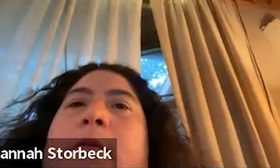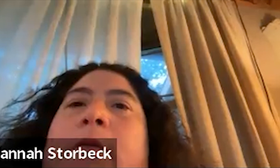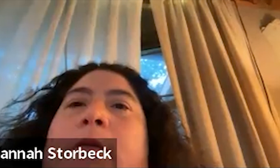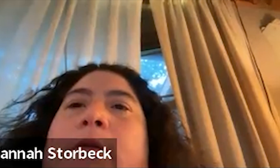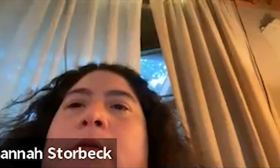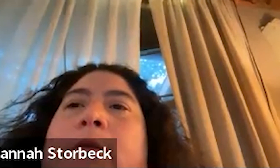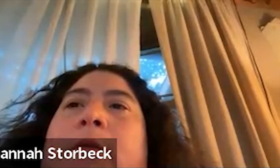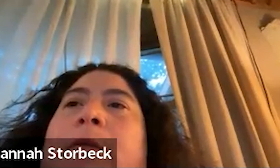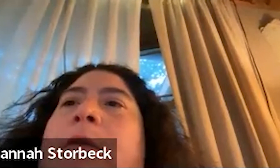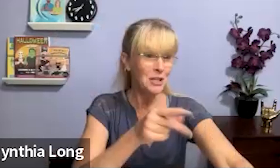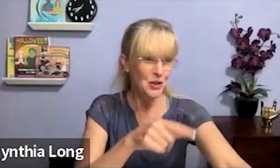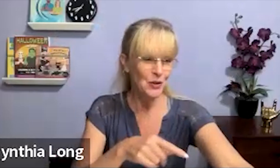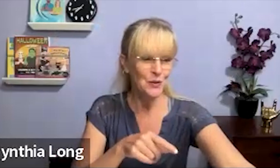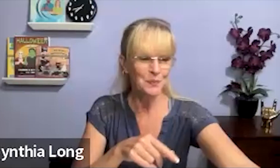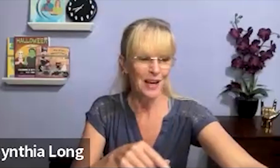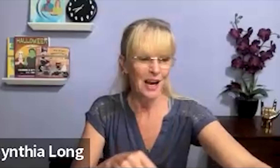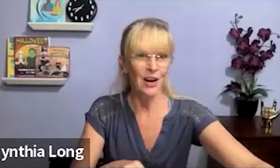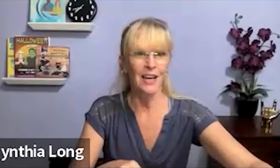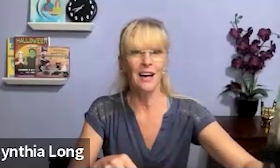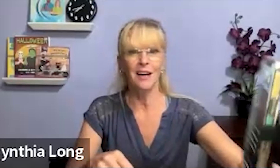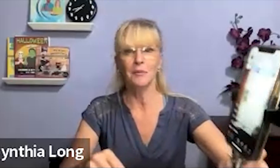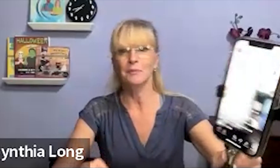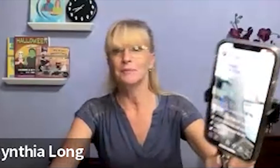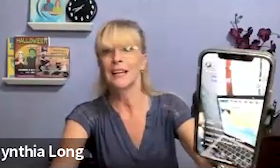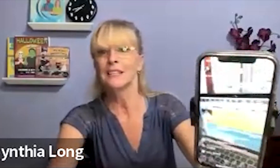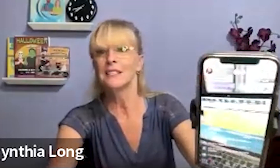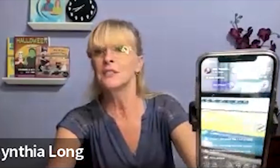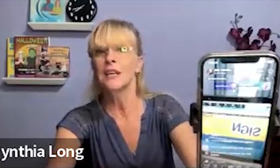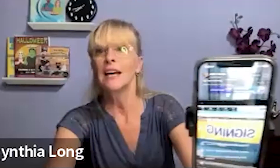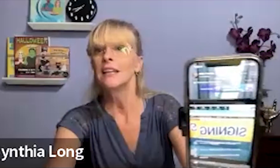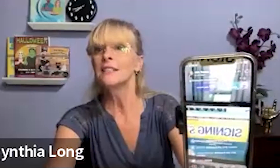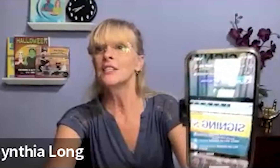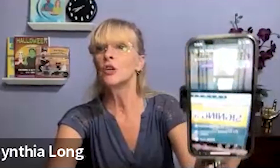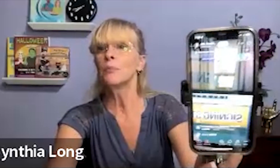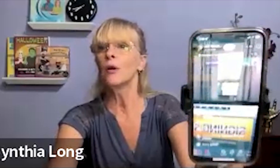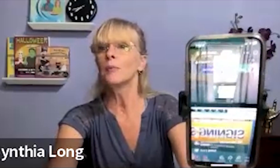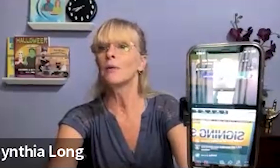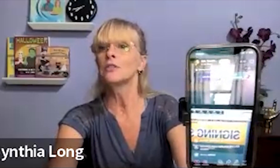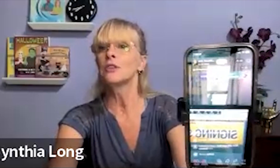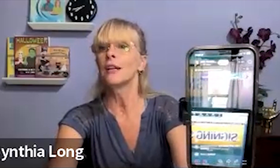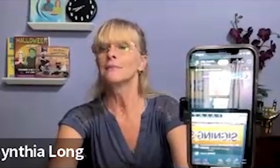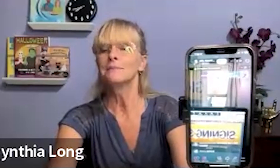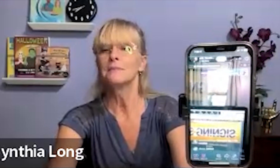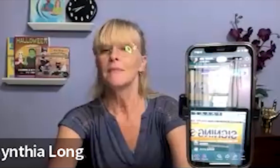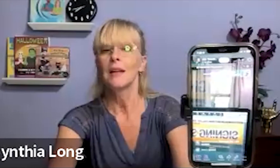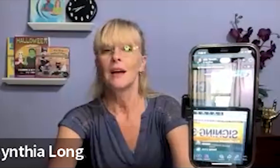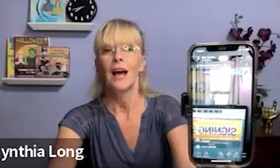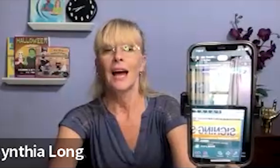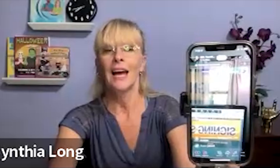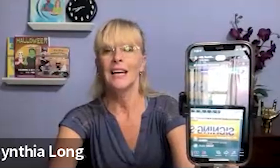this. So I'm going to show you. All right. And this is a new program that we're starting,